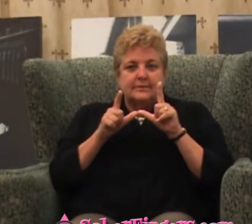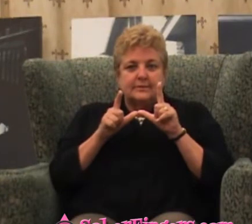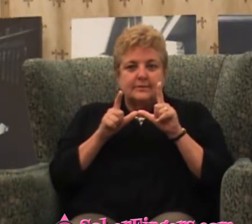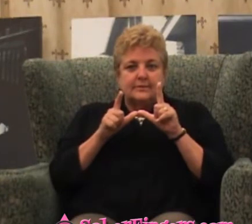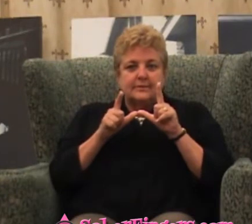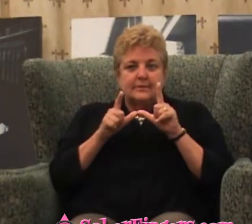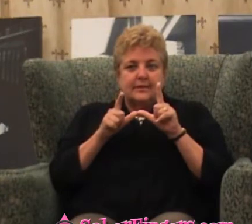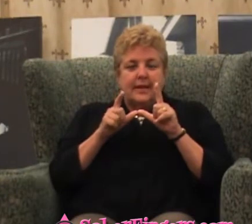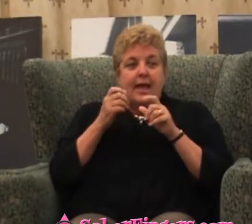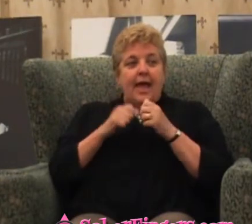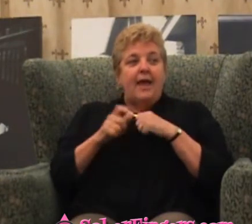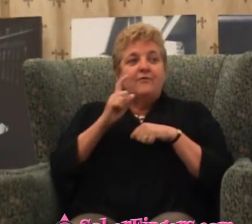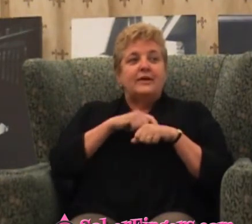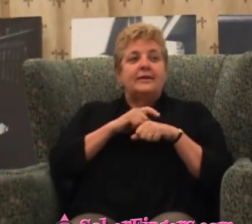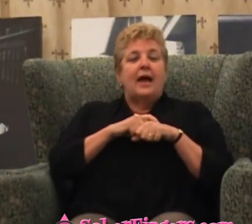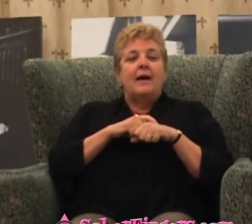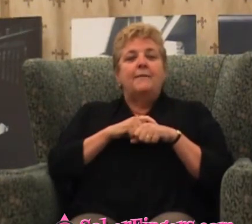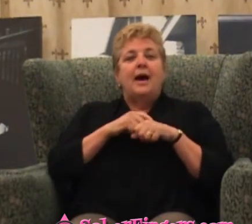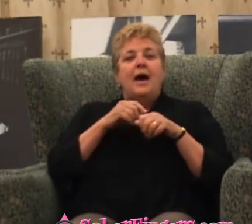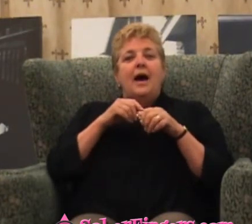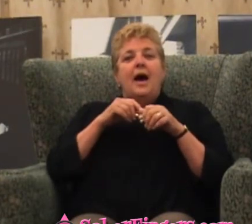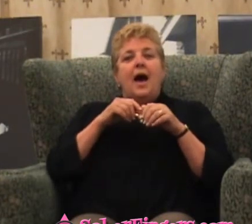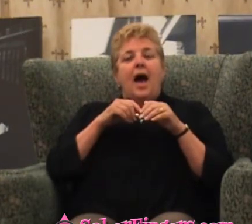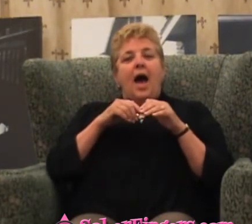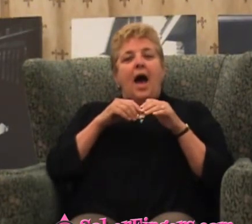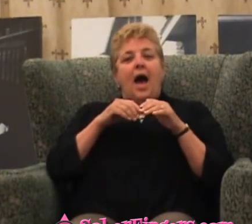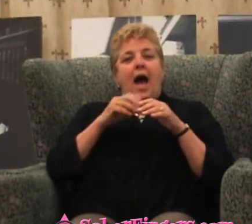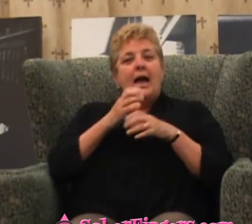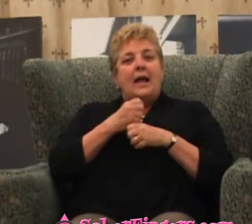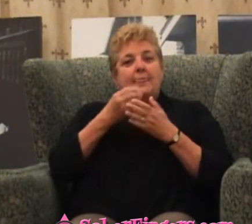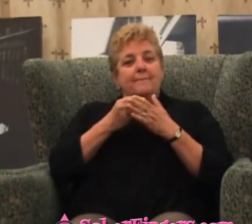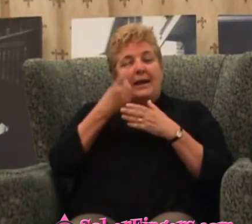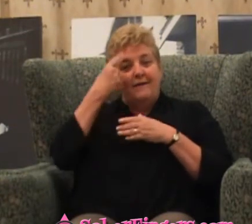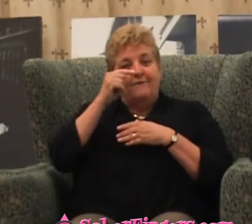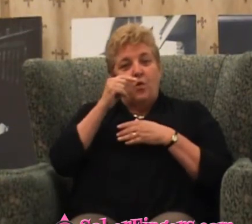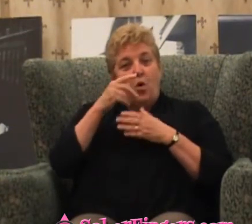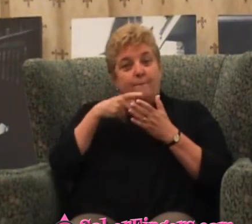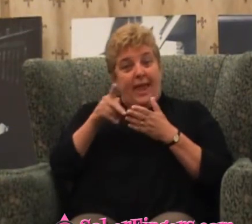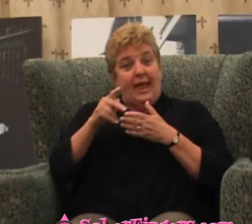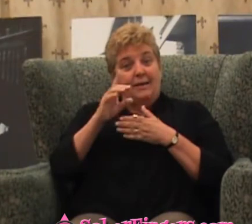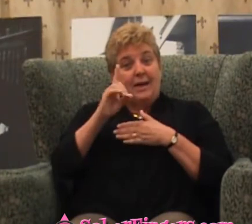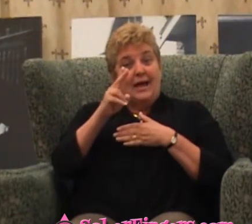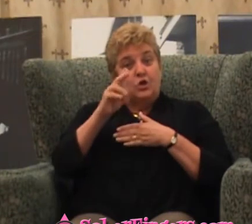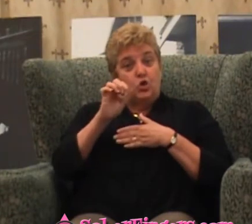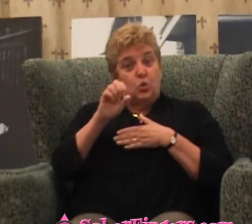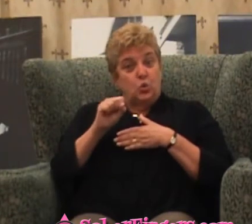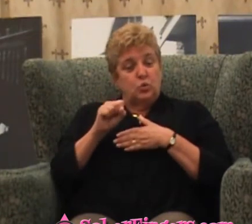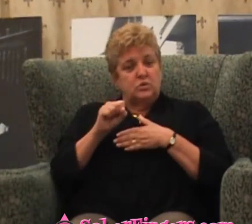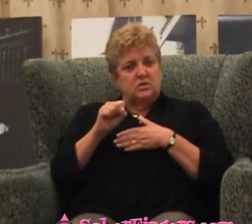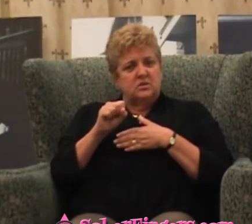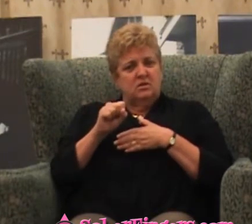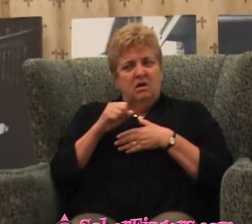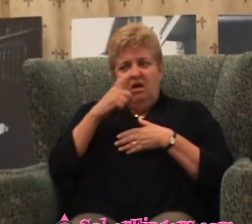Every time I got my bar dues, I would drink up the money. And after all, I know I'm a lawyer. Why do I need to pay dues?